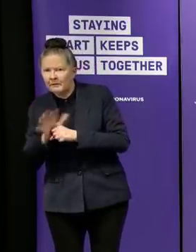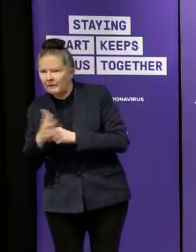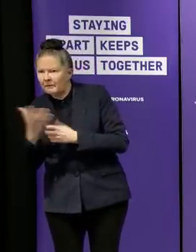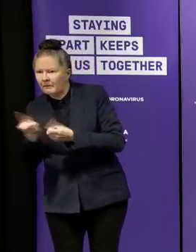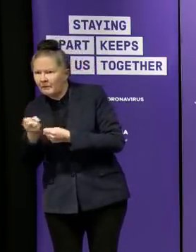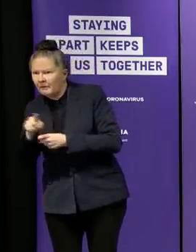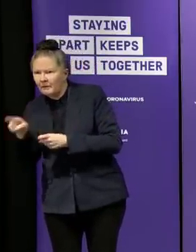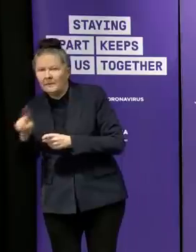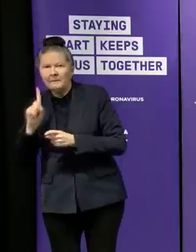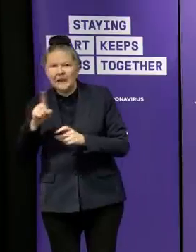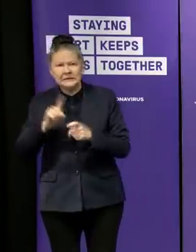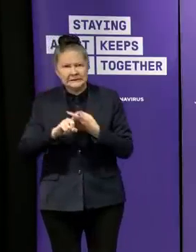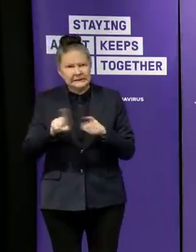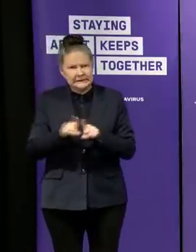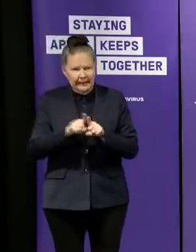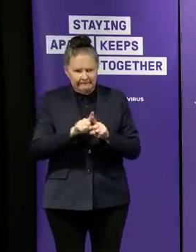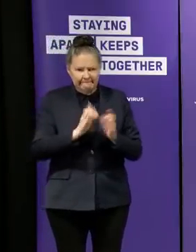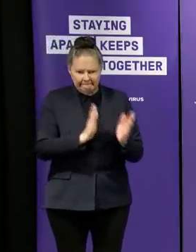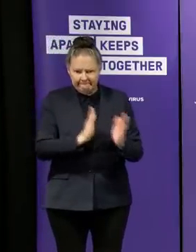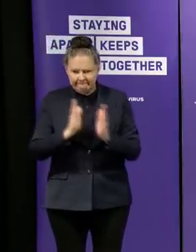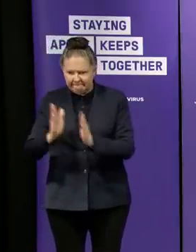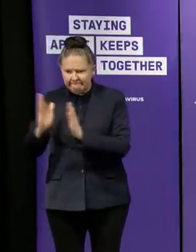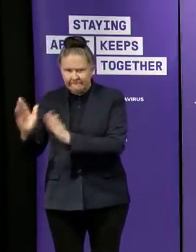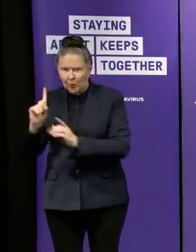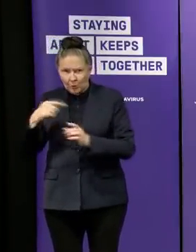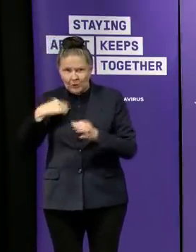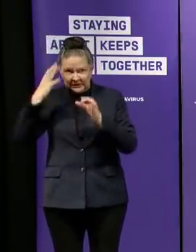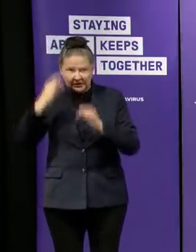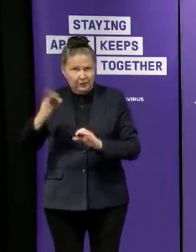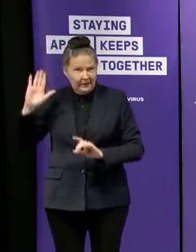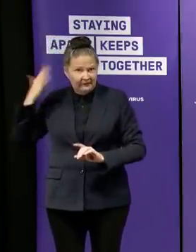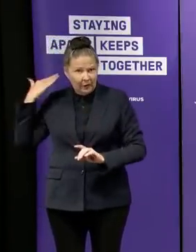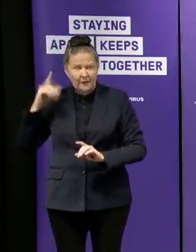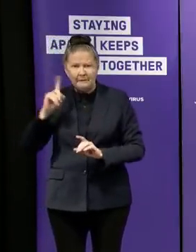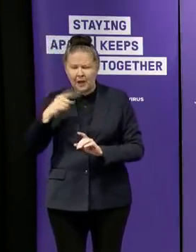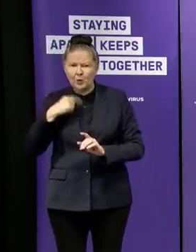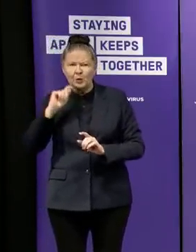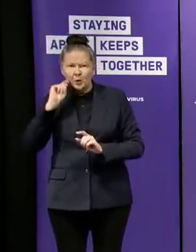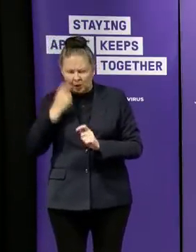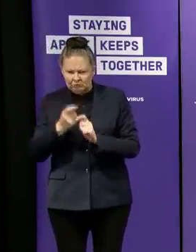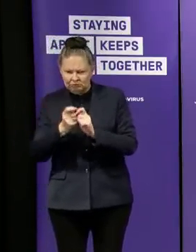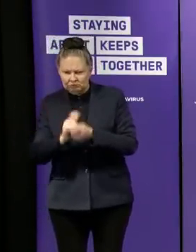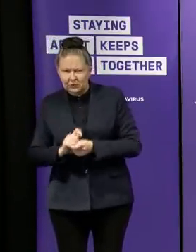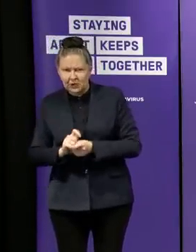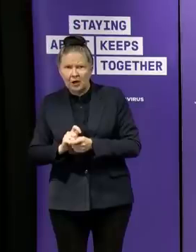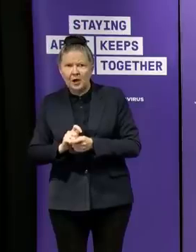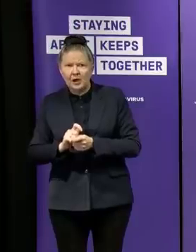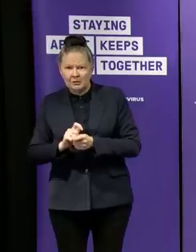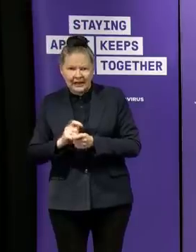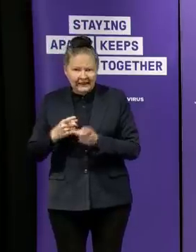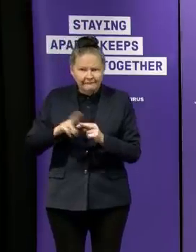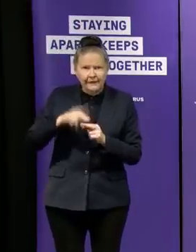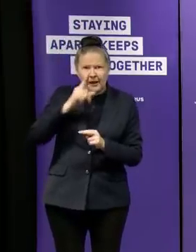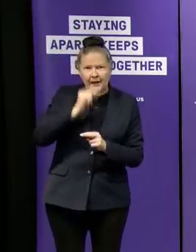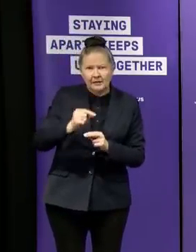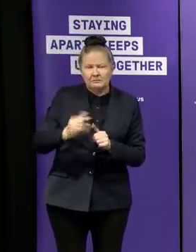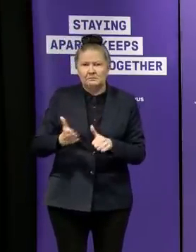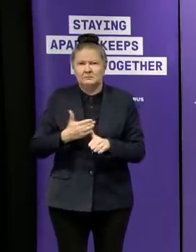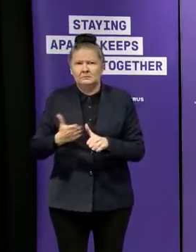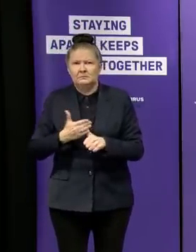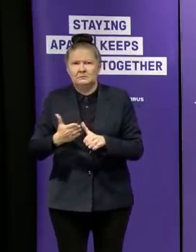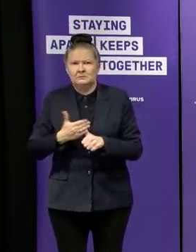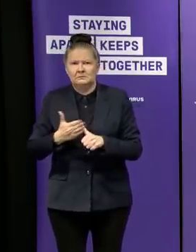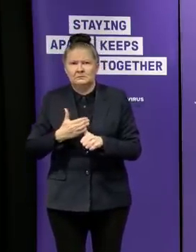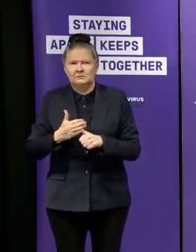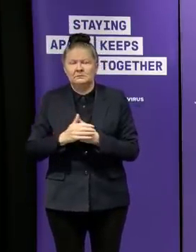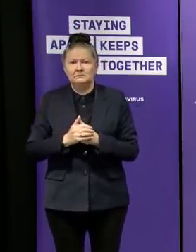point, but we'll update that to reflect the decisions that we hopefully can make sooner than the 1st of November, but it will be